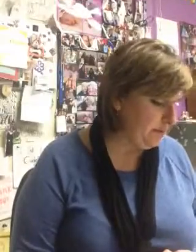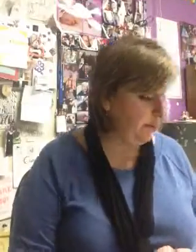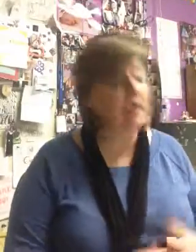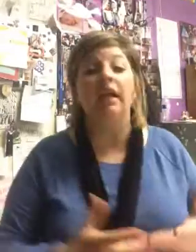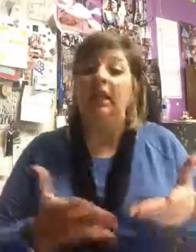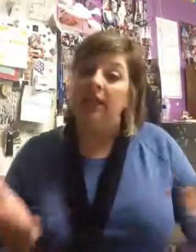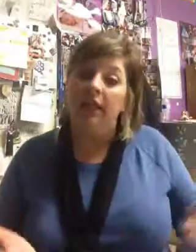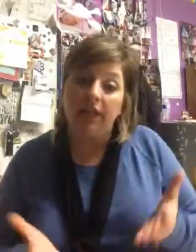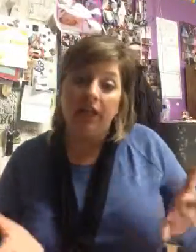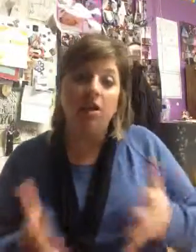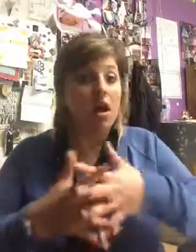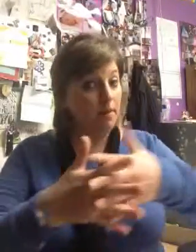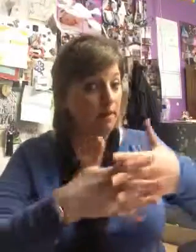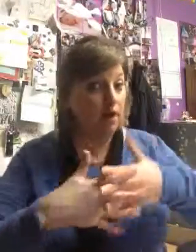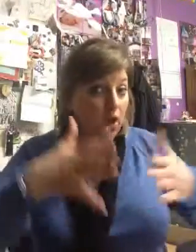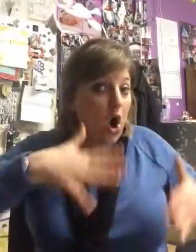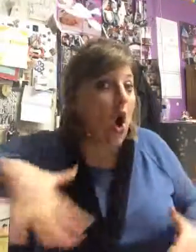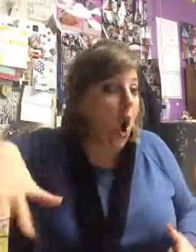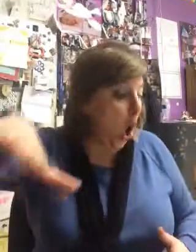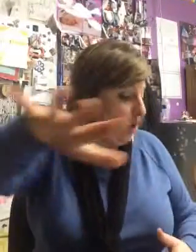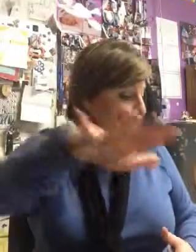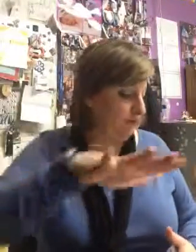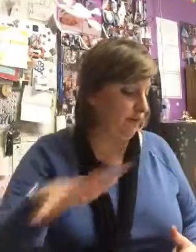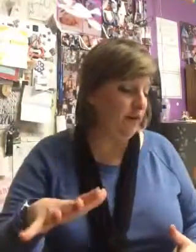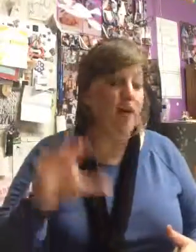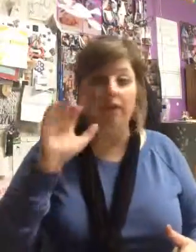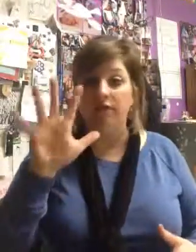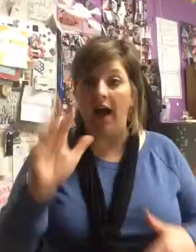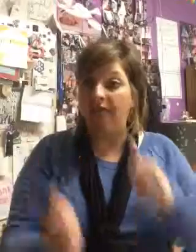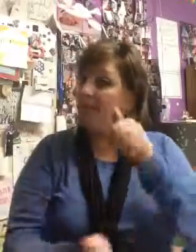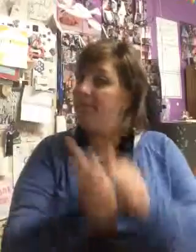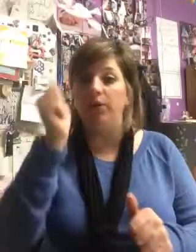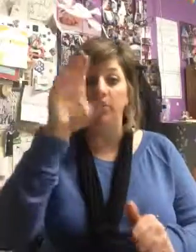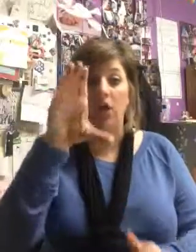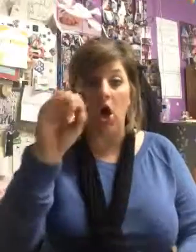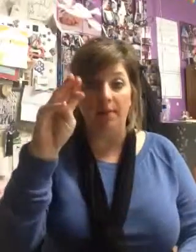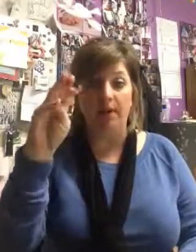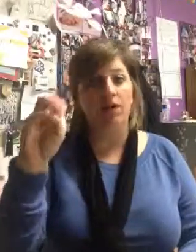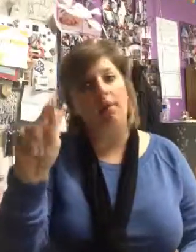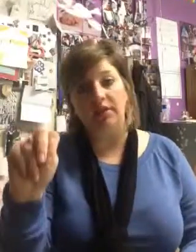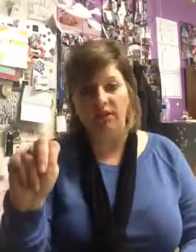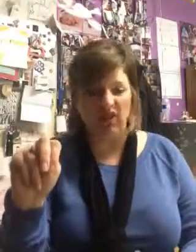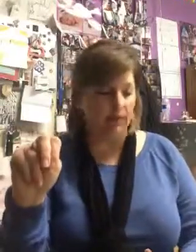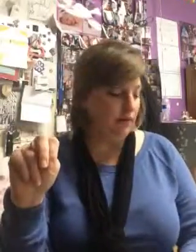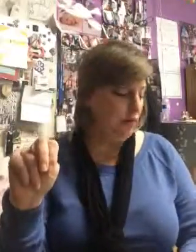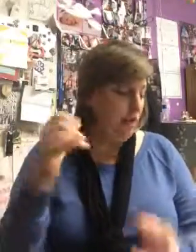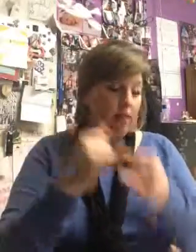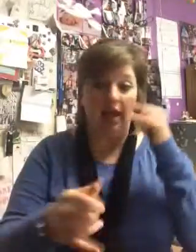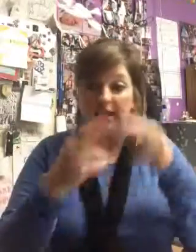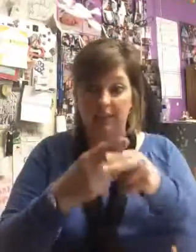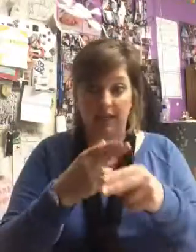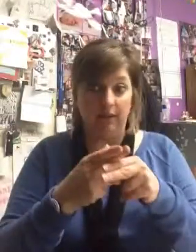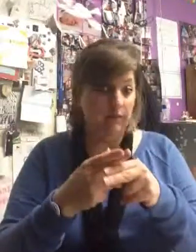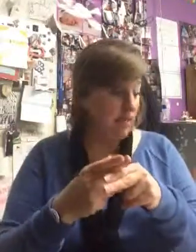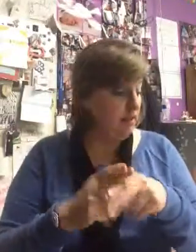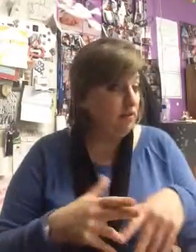you would say here, America, all over, 5 most common's finger spelled, last names, and then you go